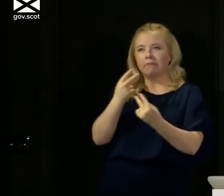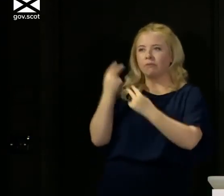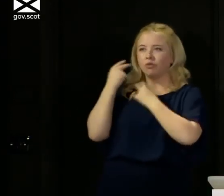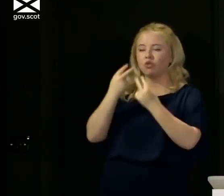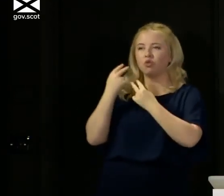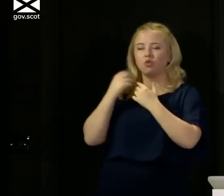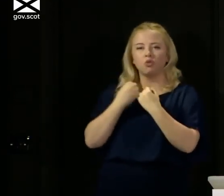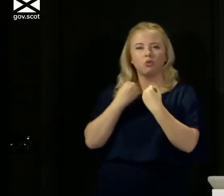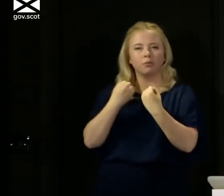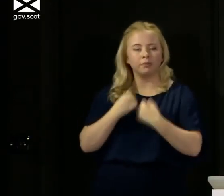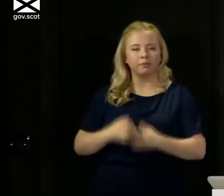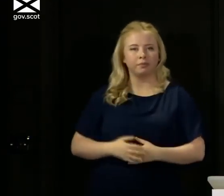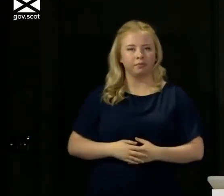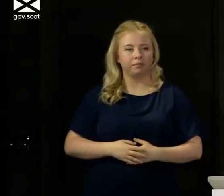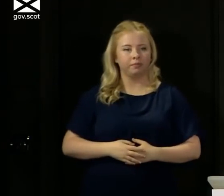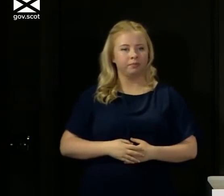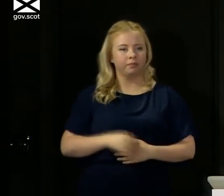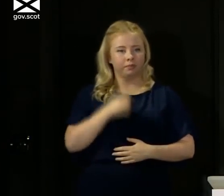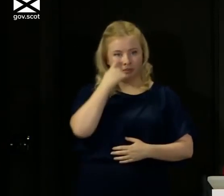what comes after that.